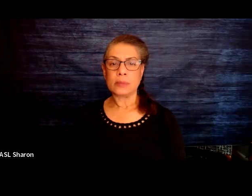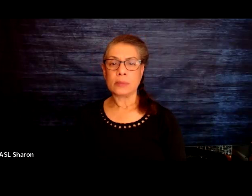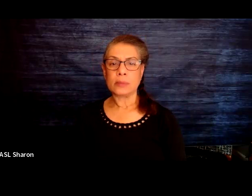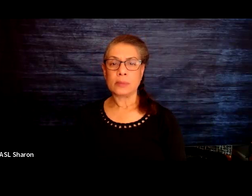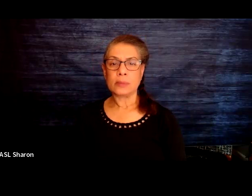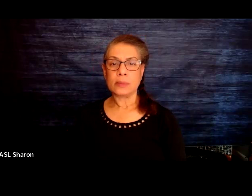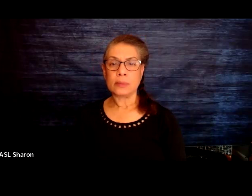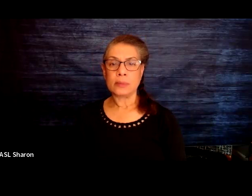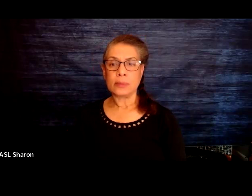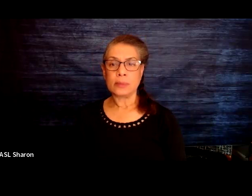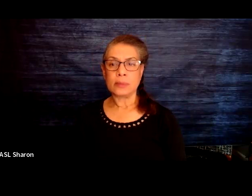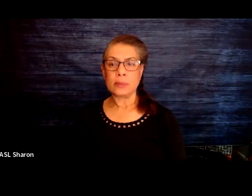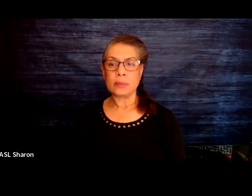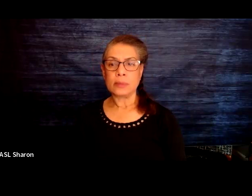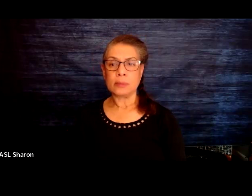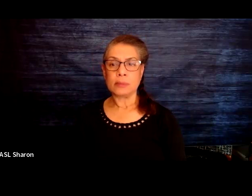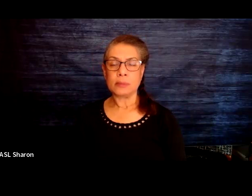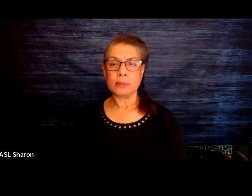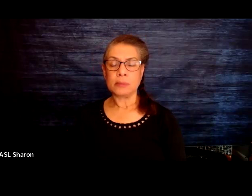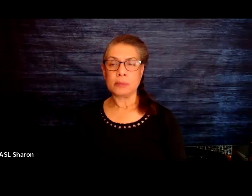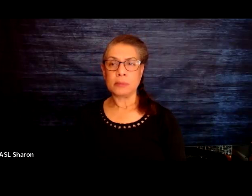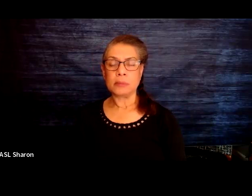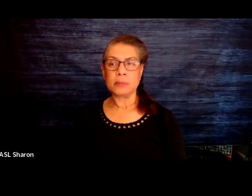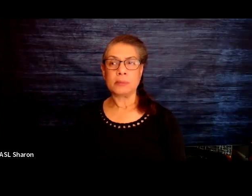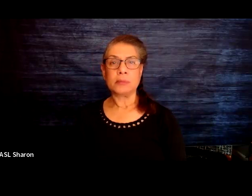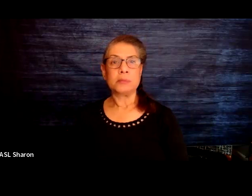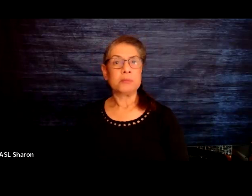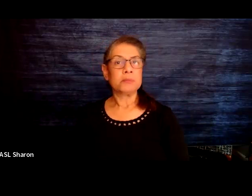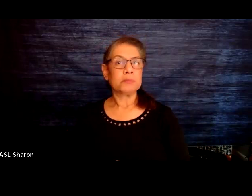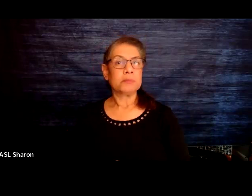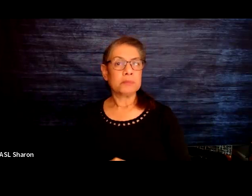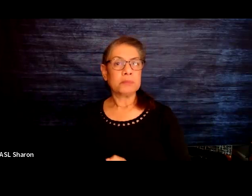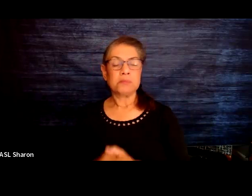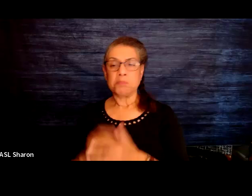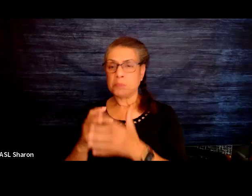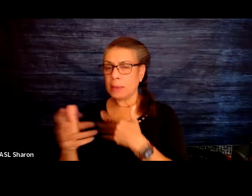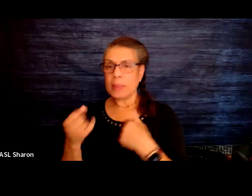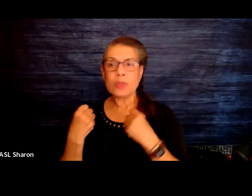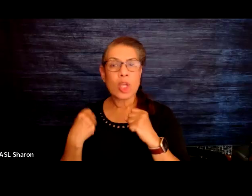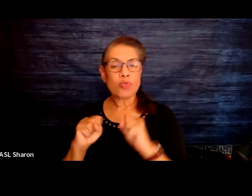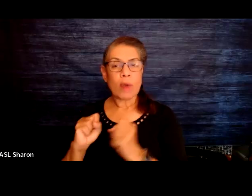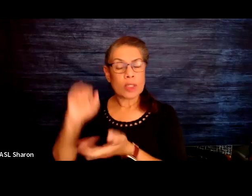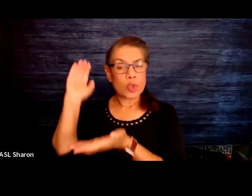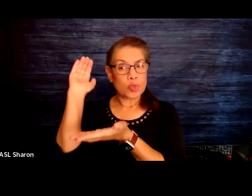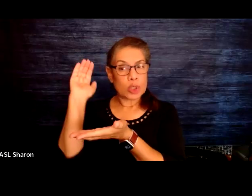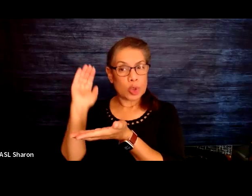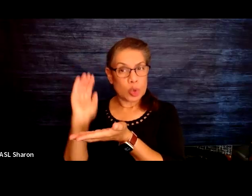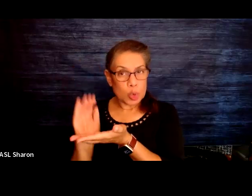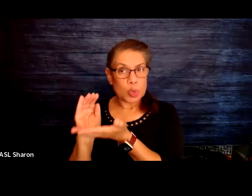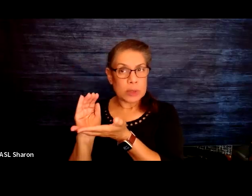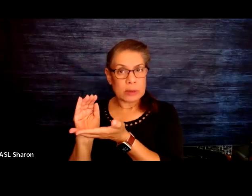mental. Even though that they have tried to limit this, we have seen that they have